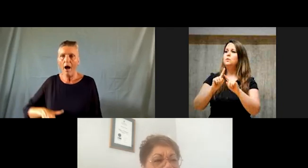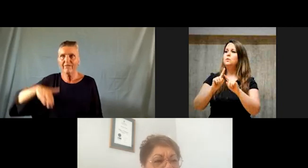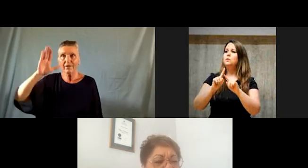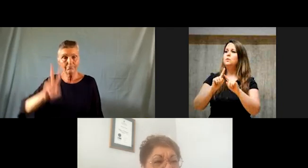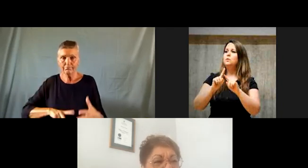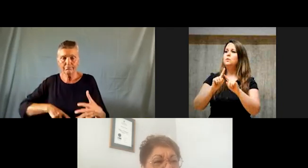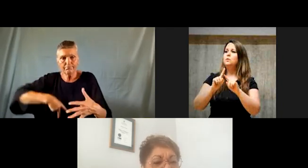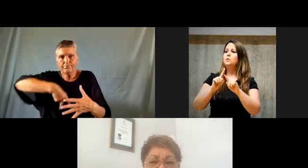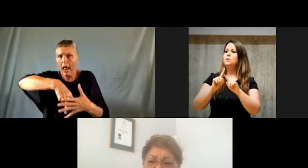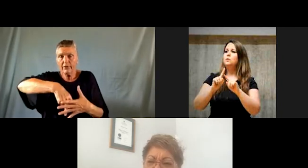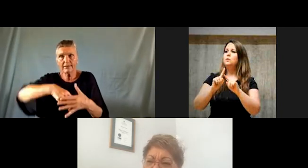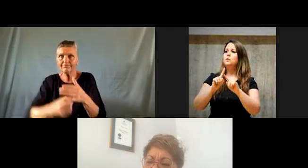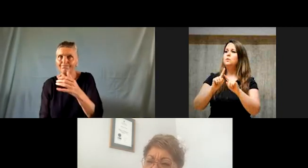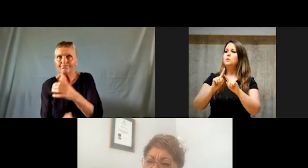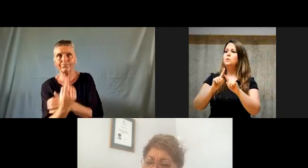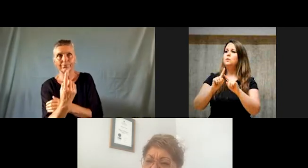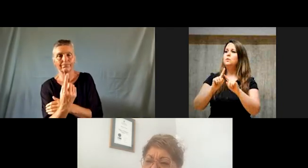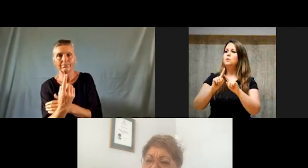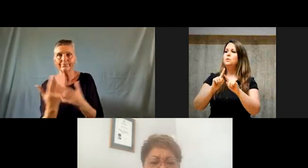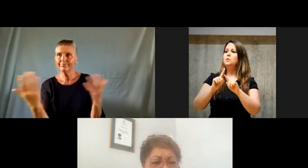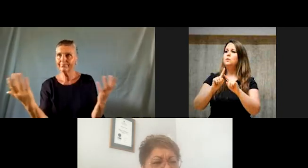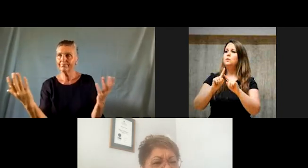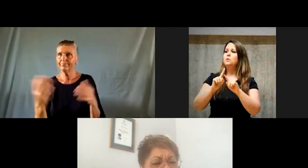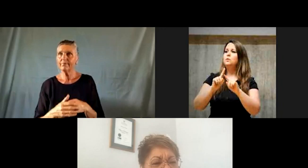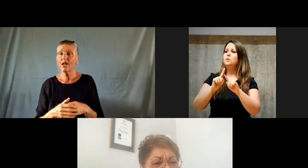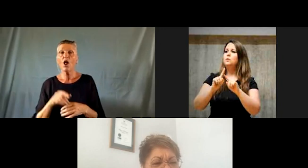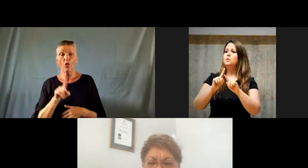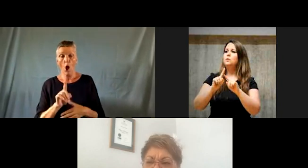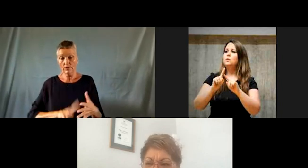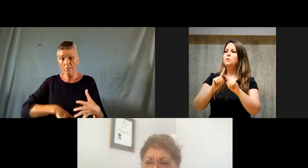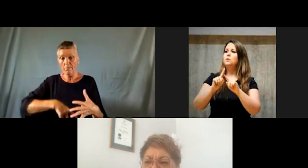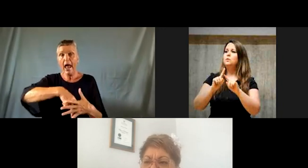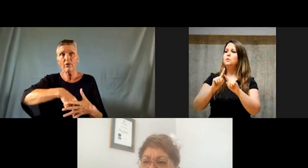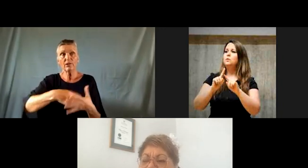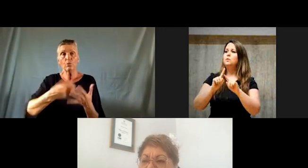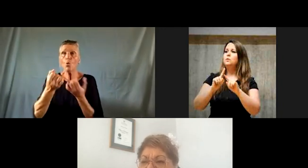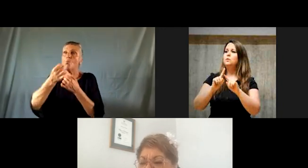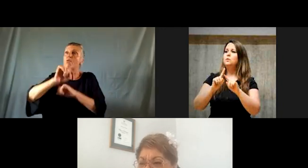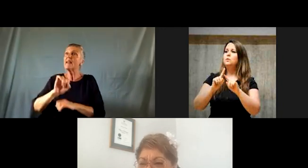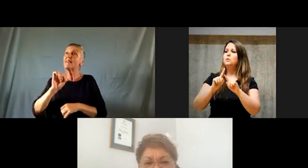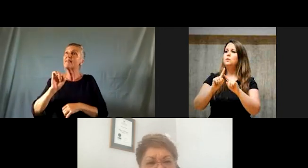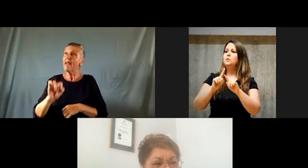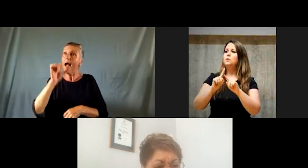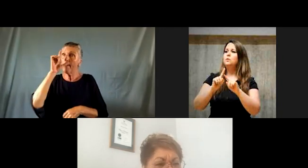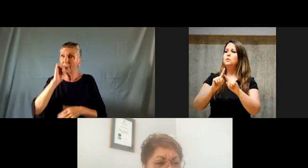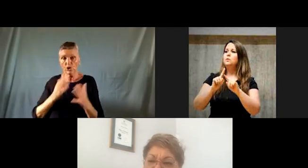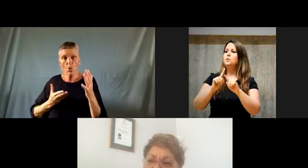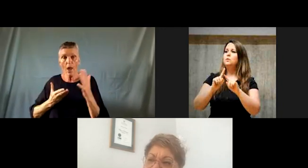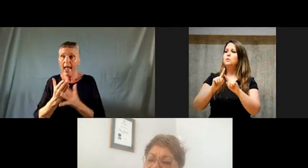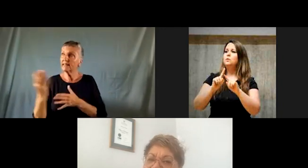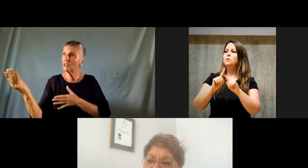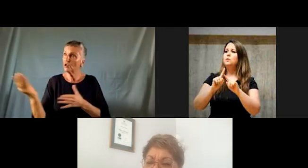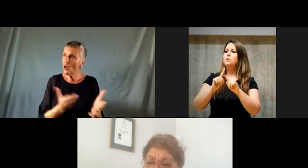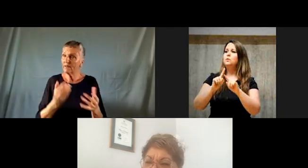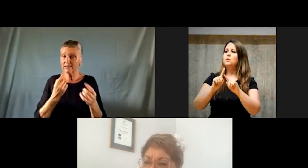barriers that will prevent their ability to access services, information,